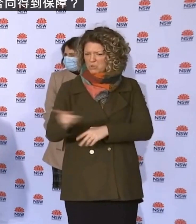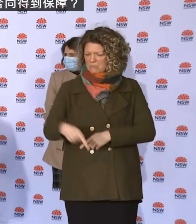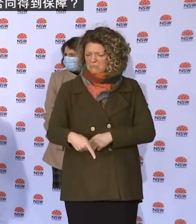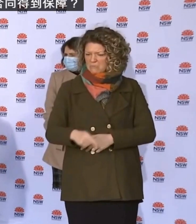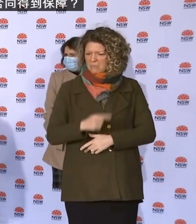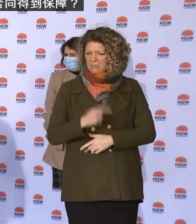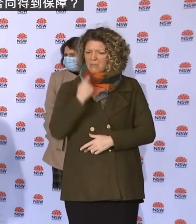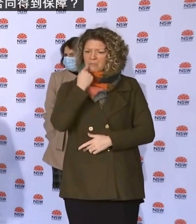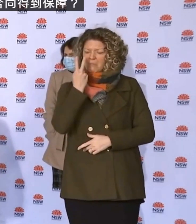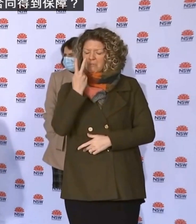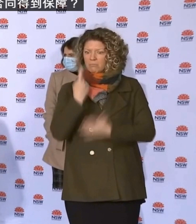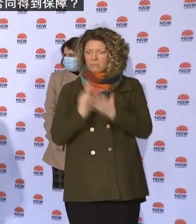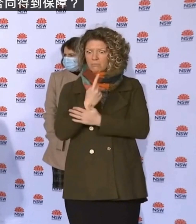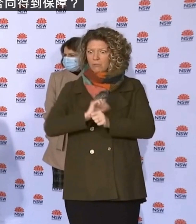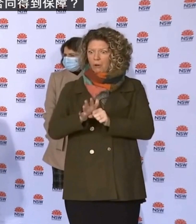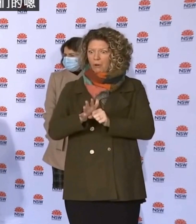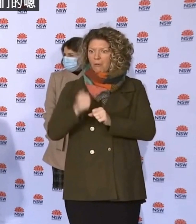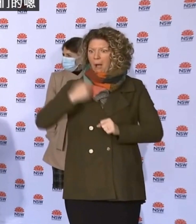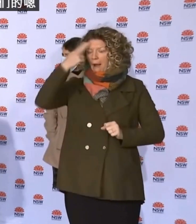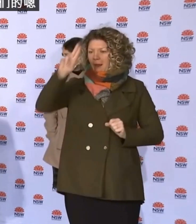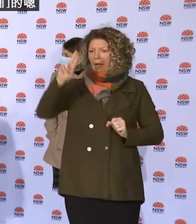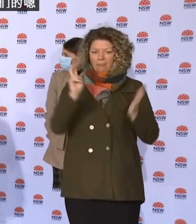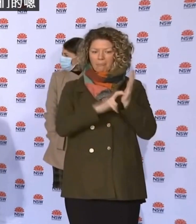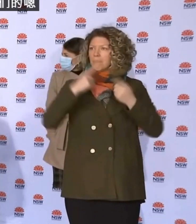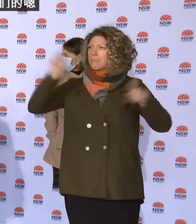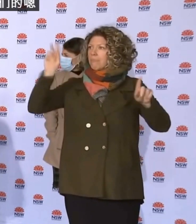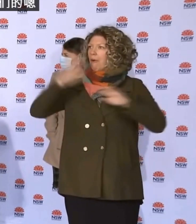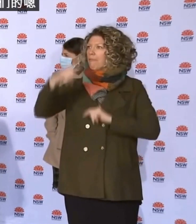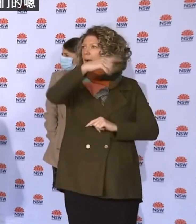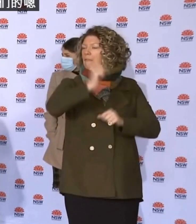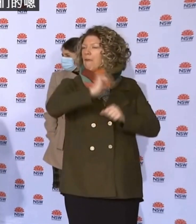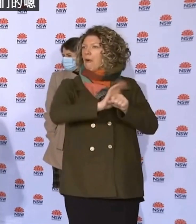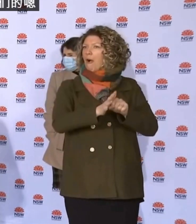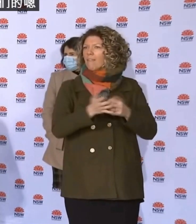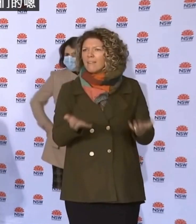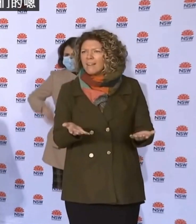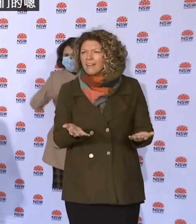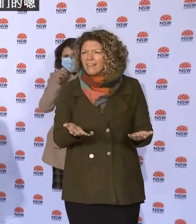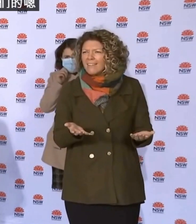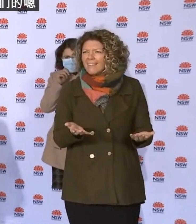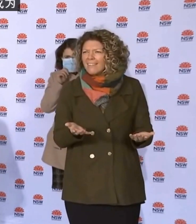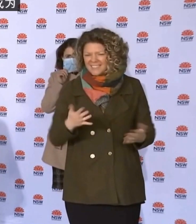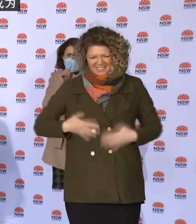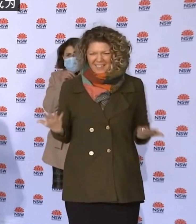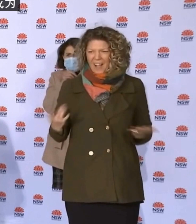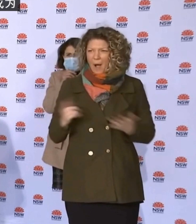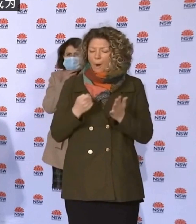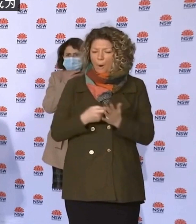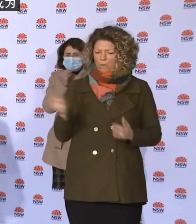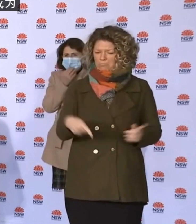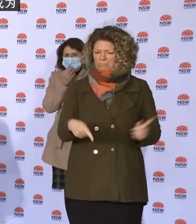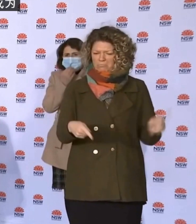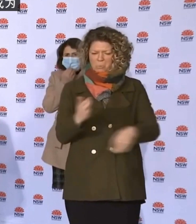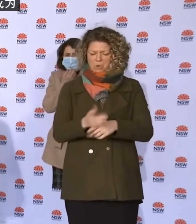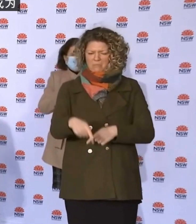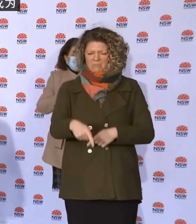actually have their workers contract COVID? And do they want to actually take that COVID back to their household